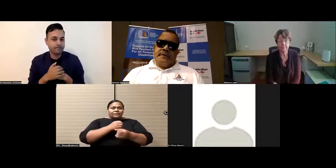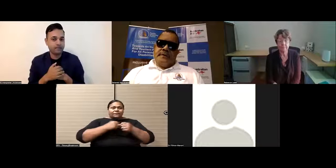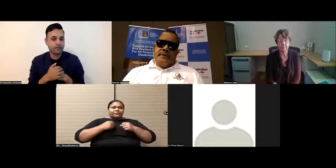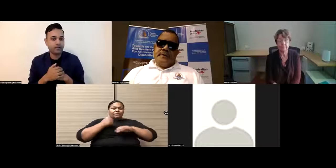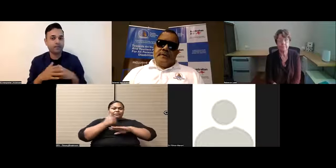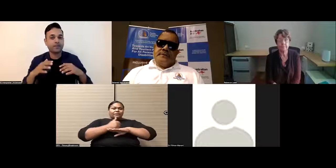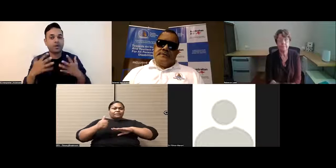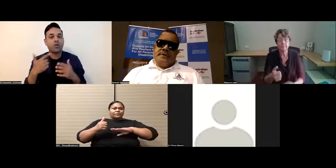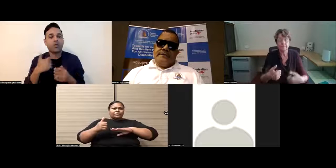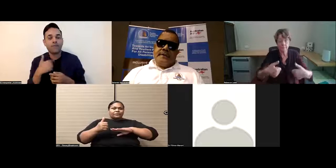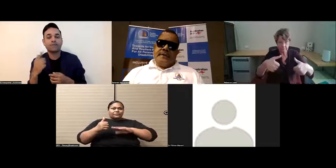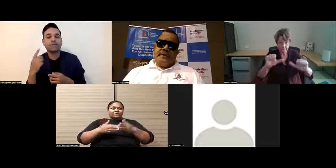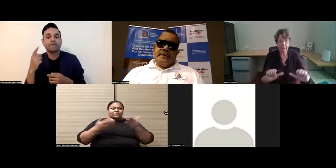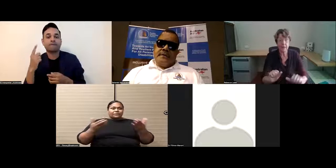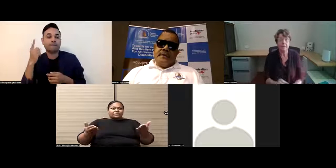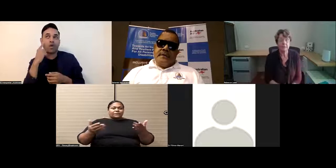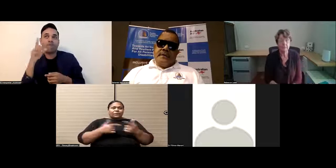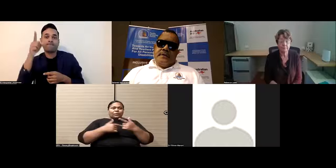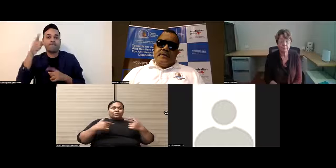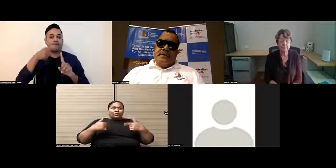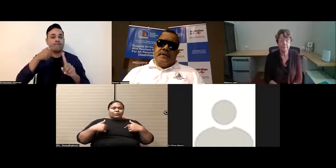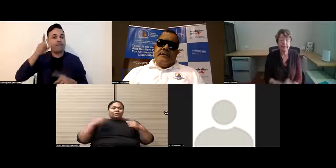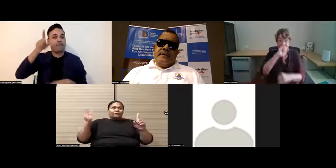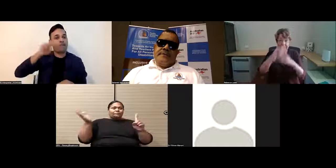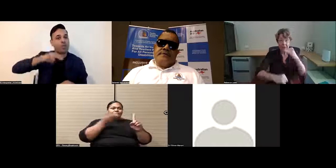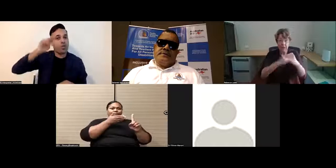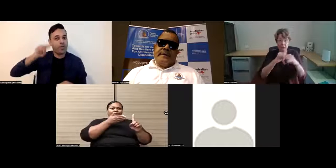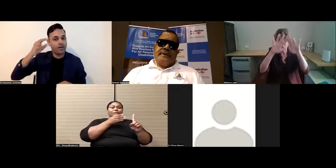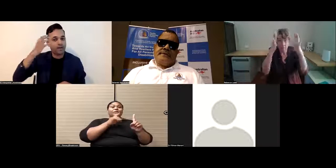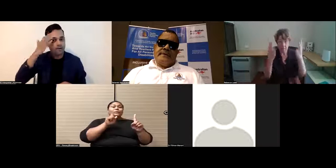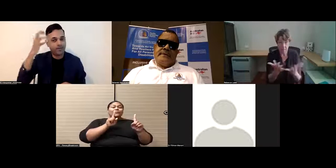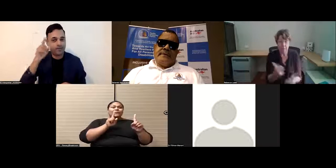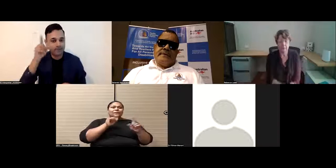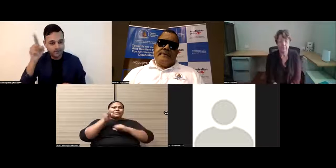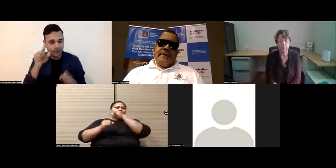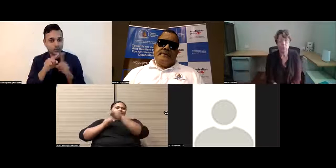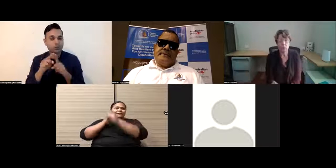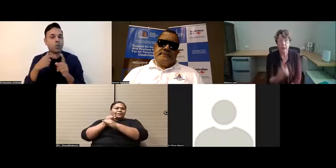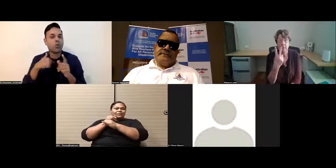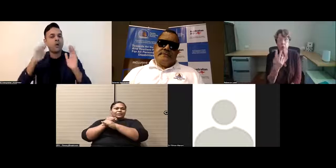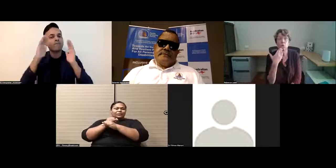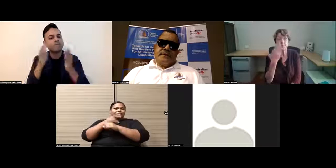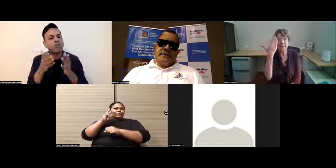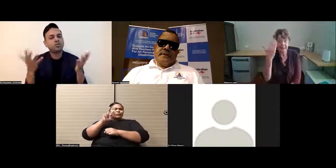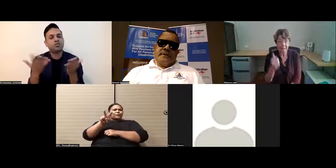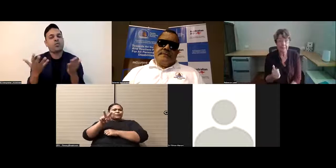international scene, if you like. And here we have two speakers that I would like to invite.